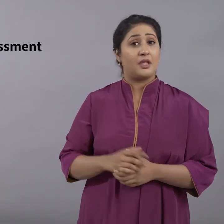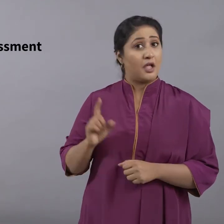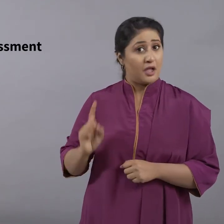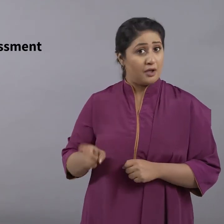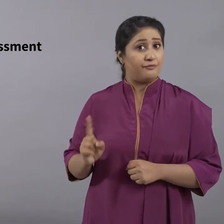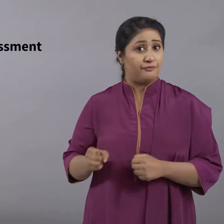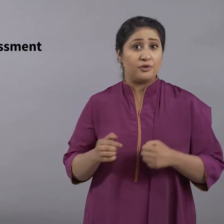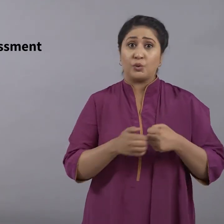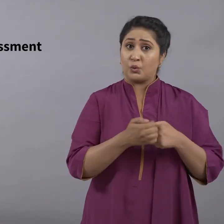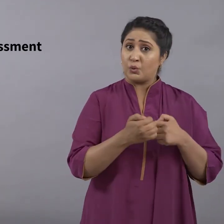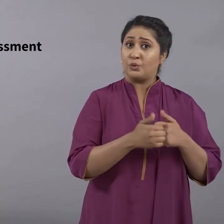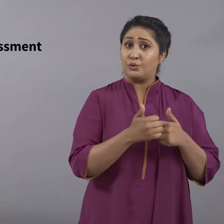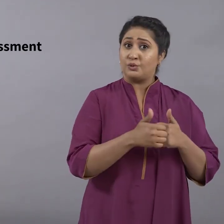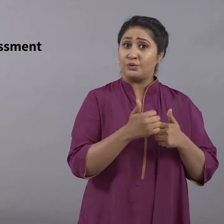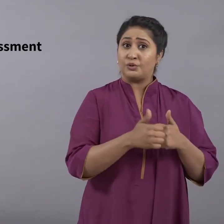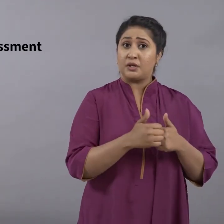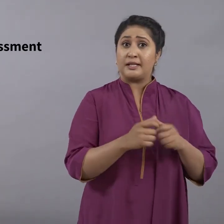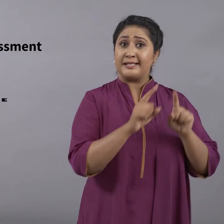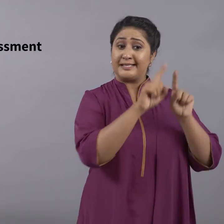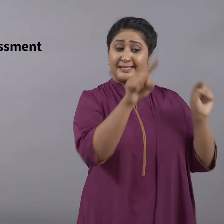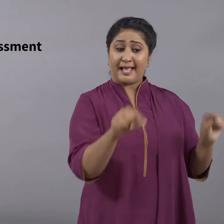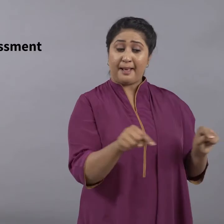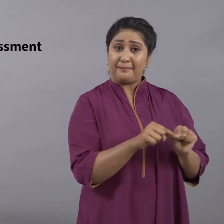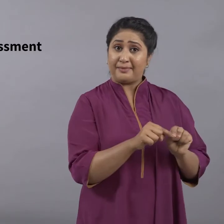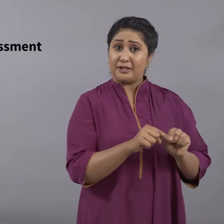Capital letters, sample 2.